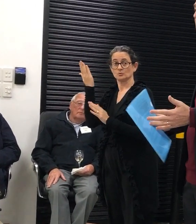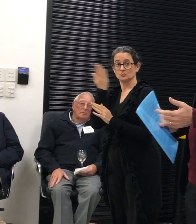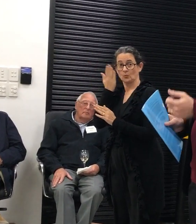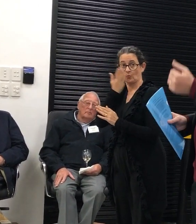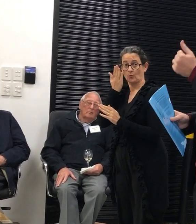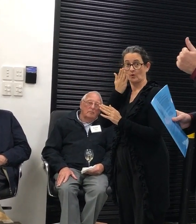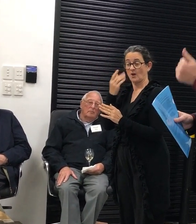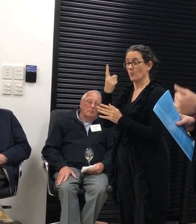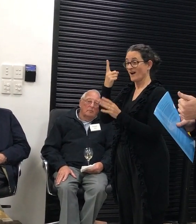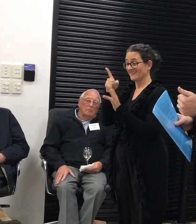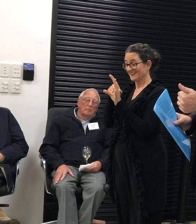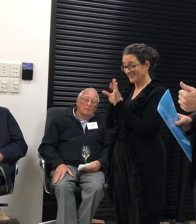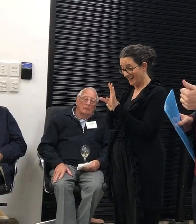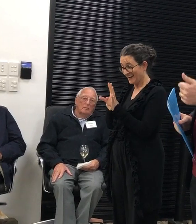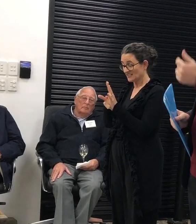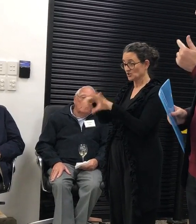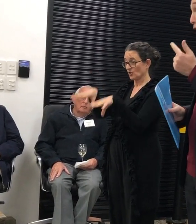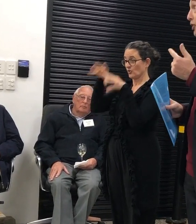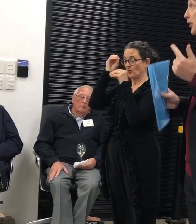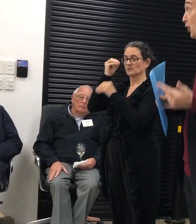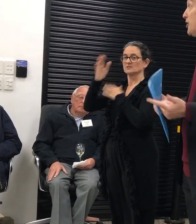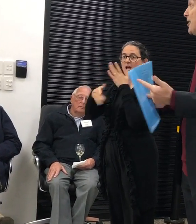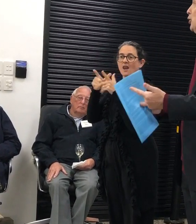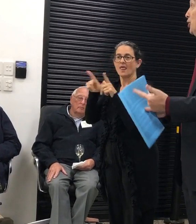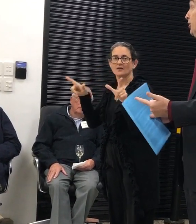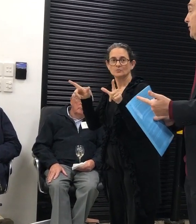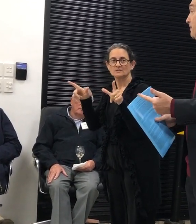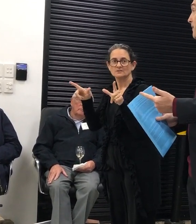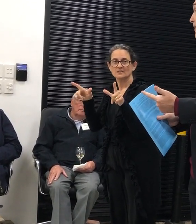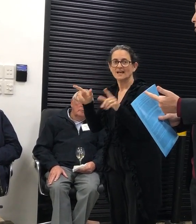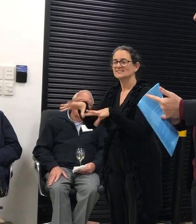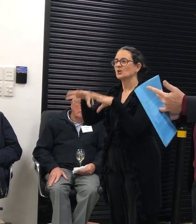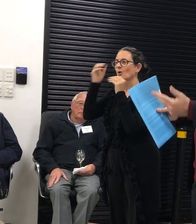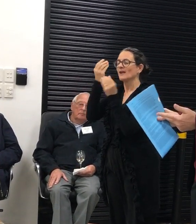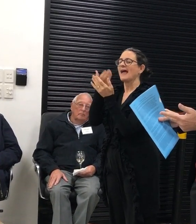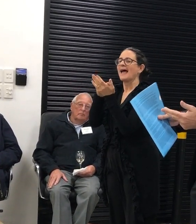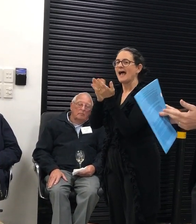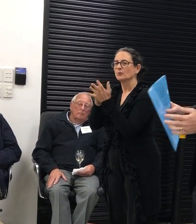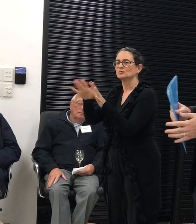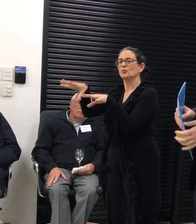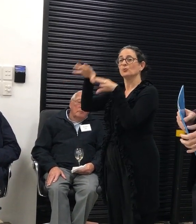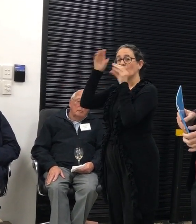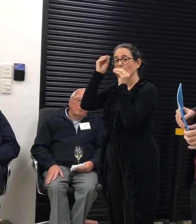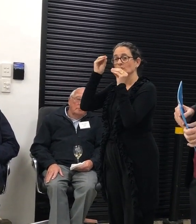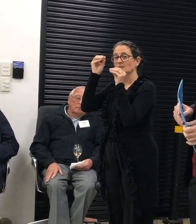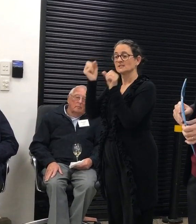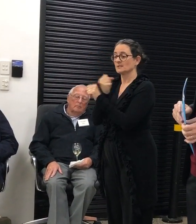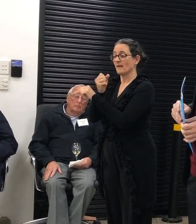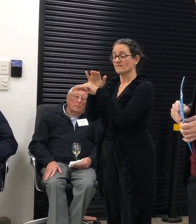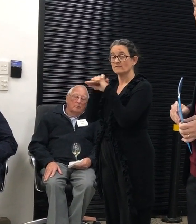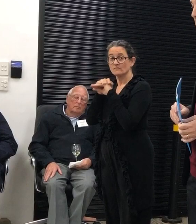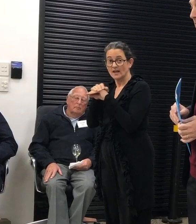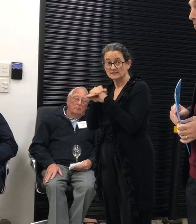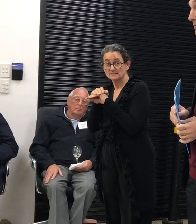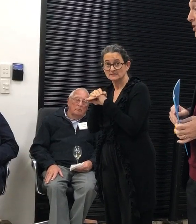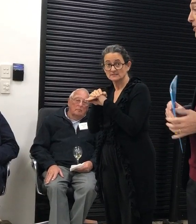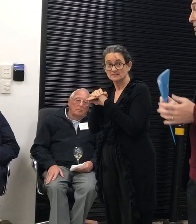learned how to sign, how to learn. She learned how to learn. She made friends. She